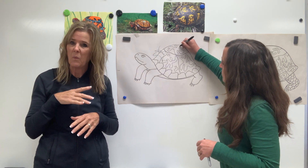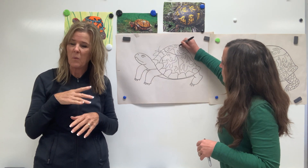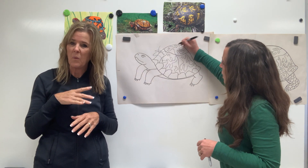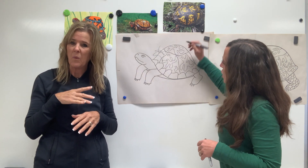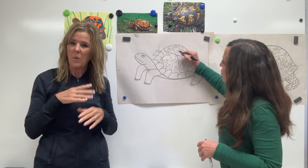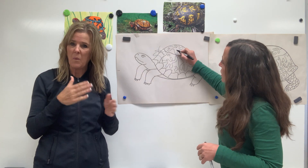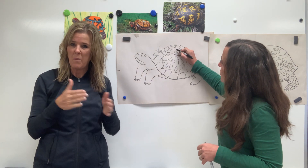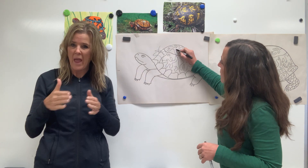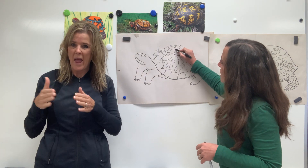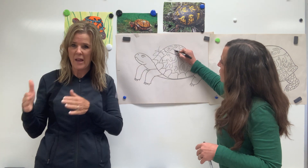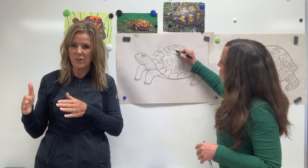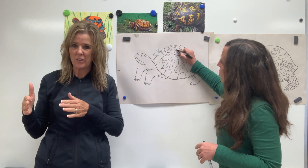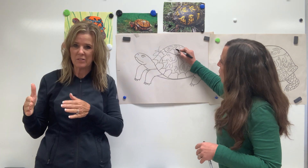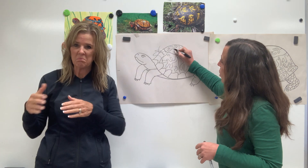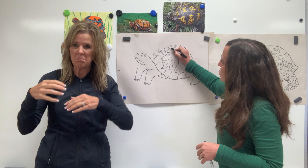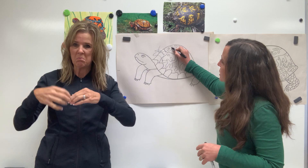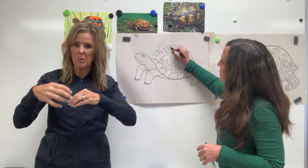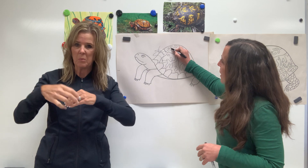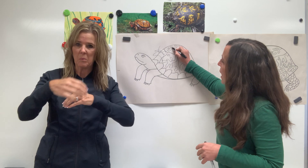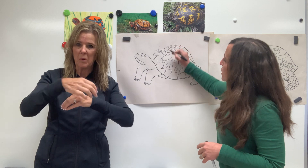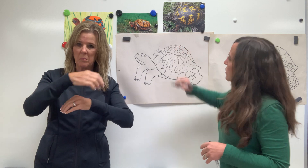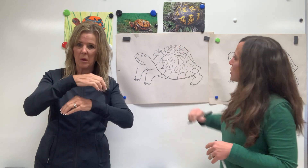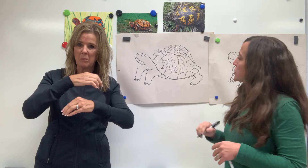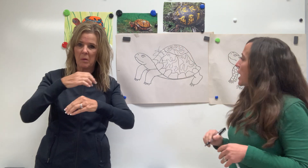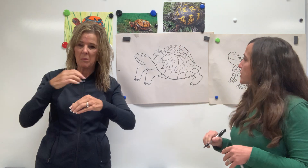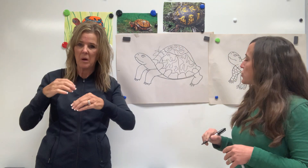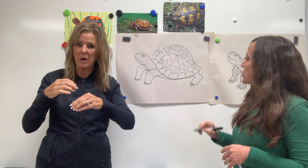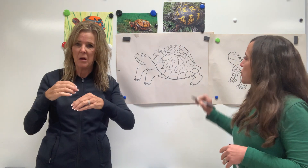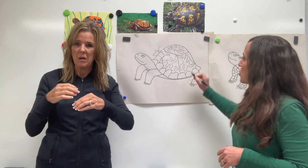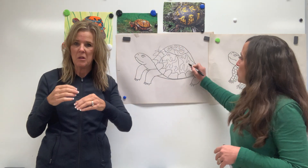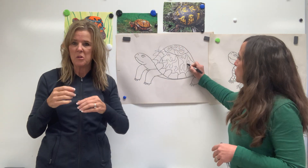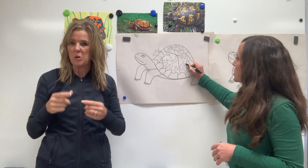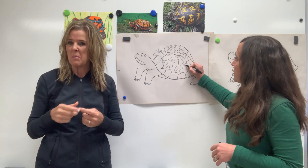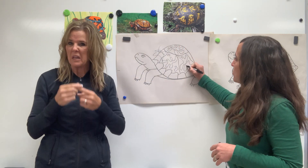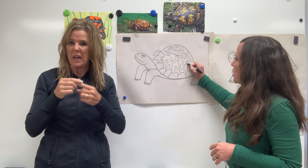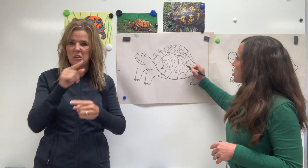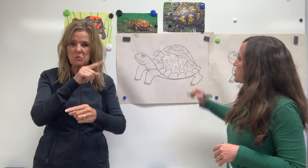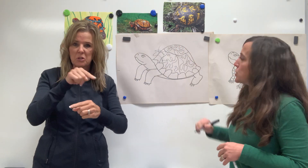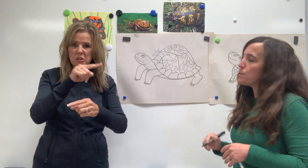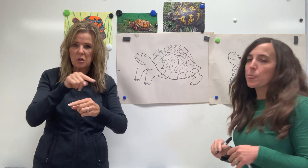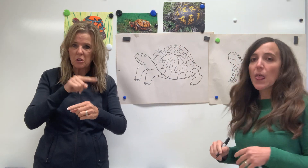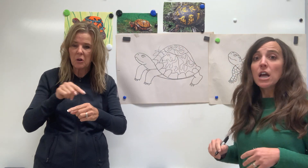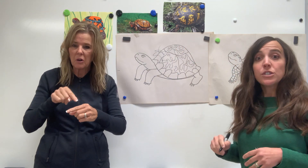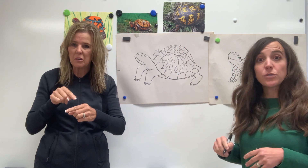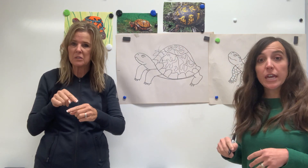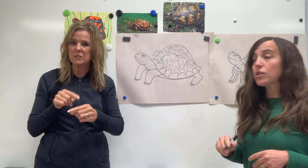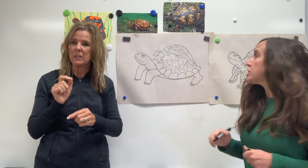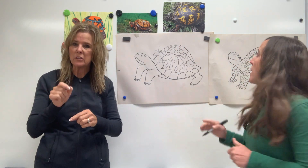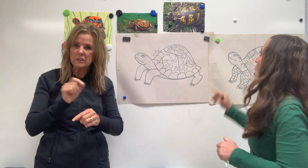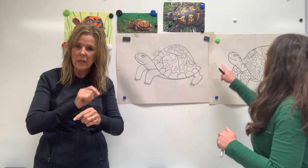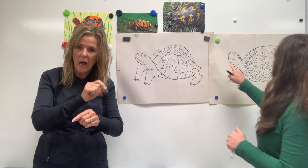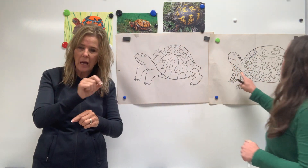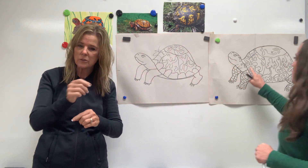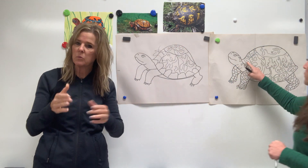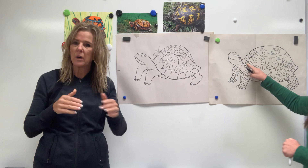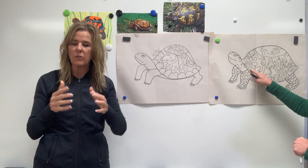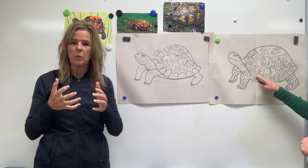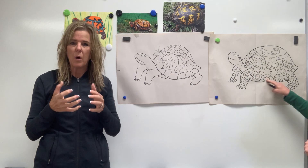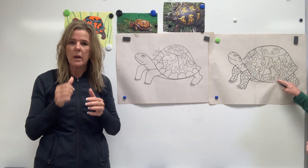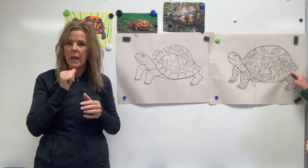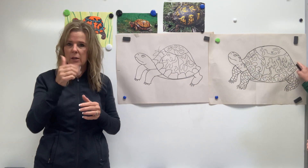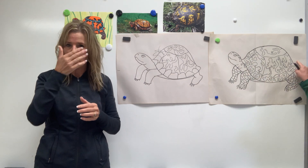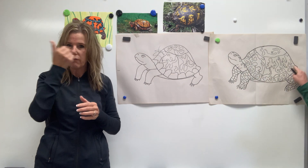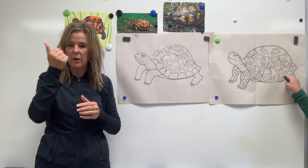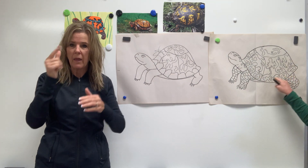pattern. You could even make little holes in the pattern, little extra circles if you wanted to. So take your time. Oh, and don't forget